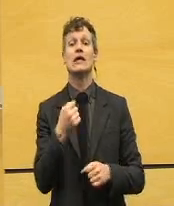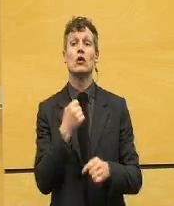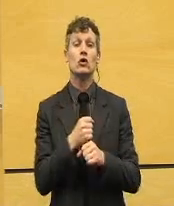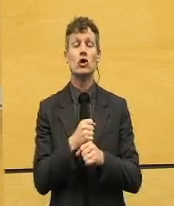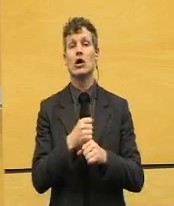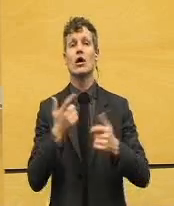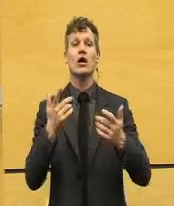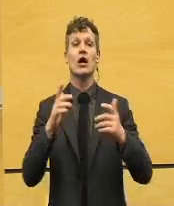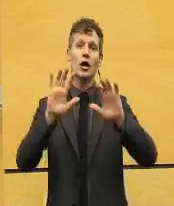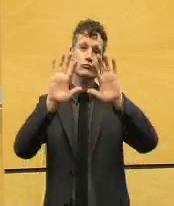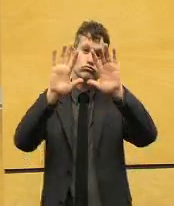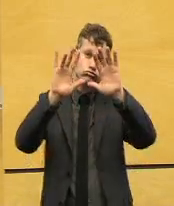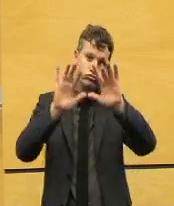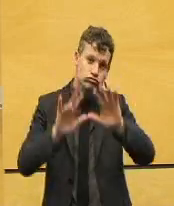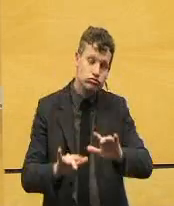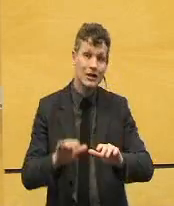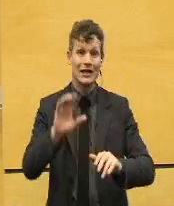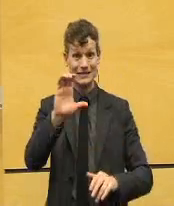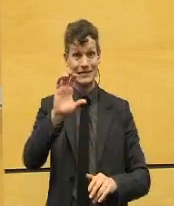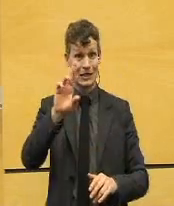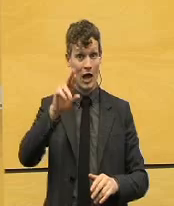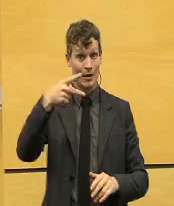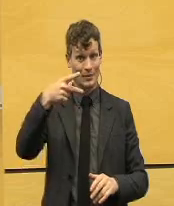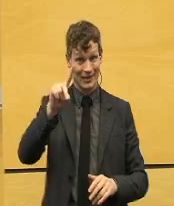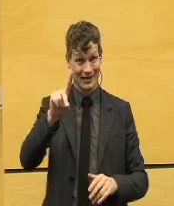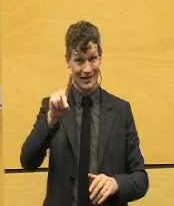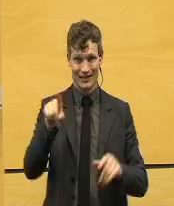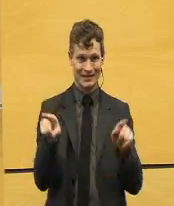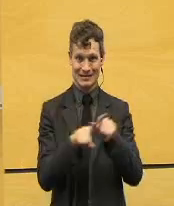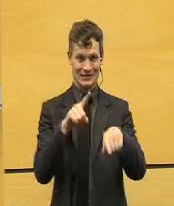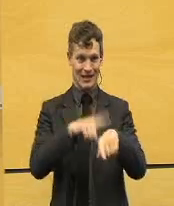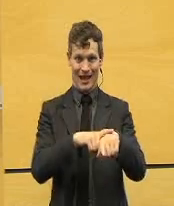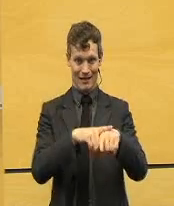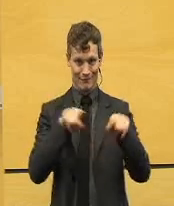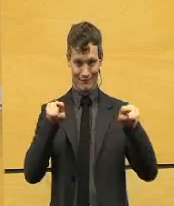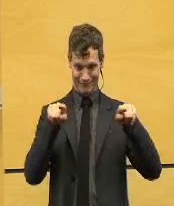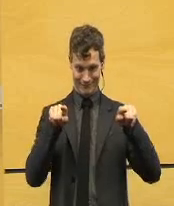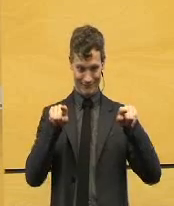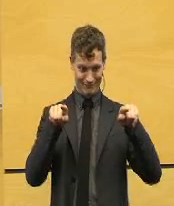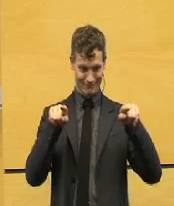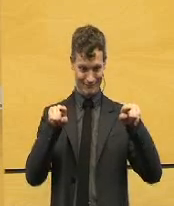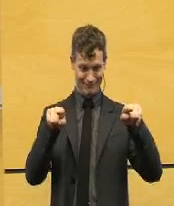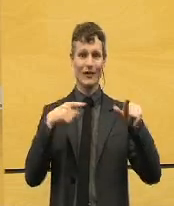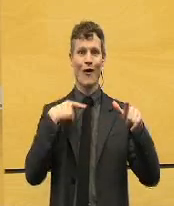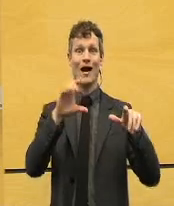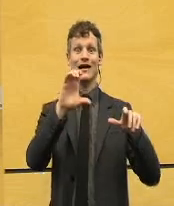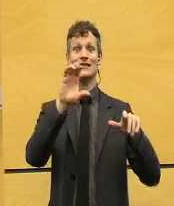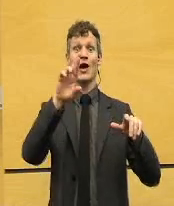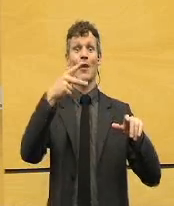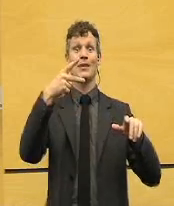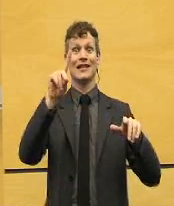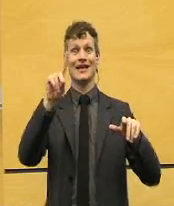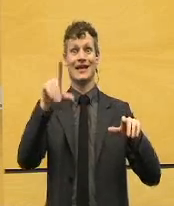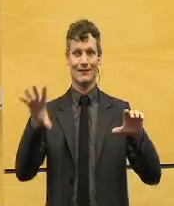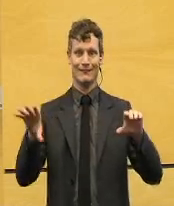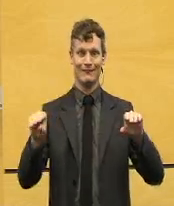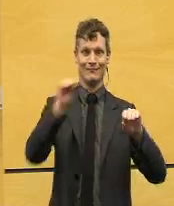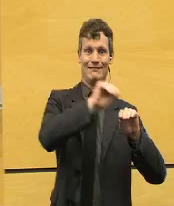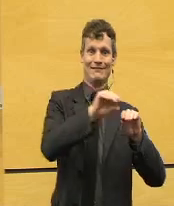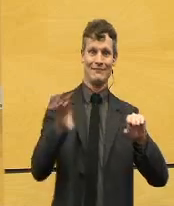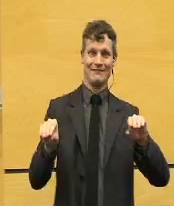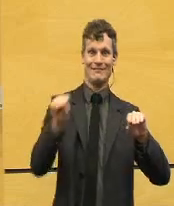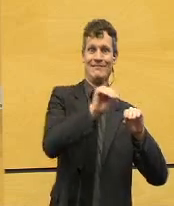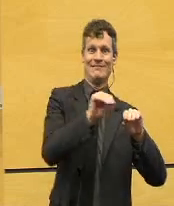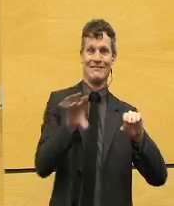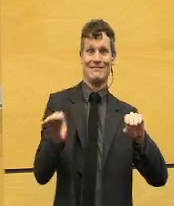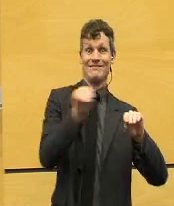of CRPD. So we get many things from CRPD at that time to put